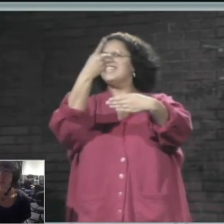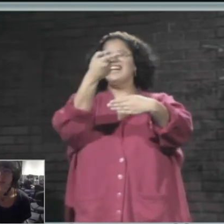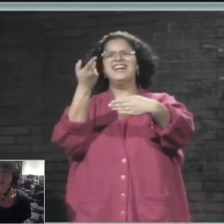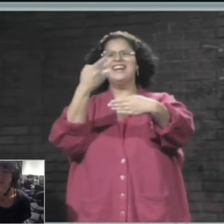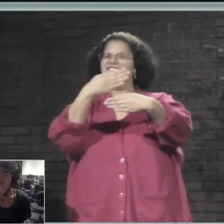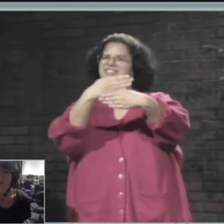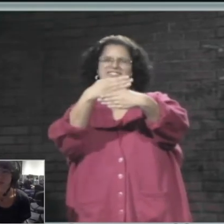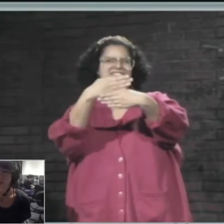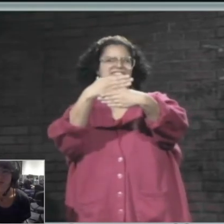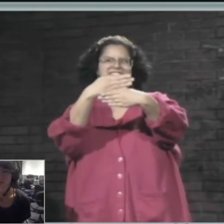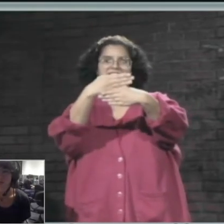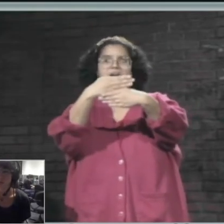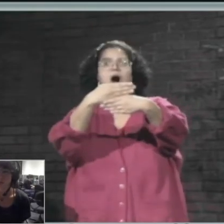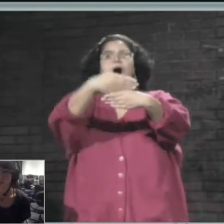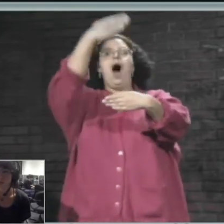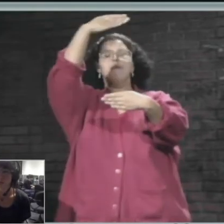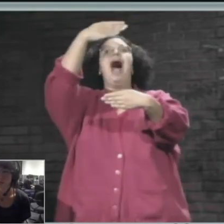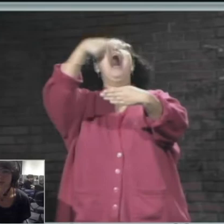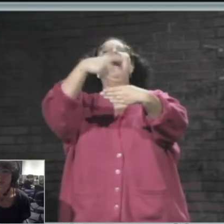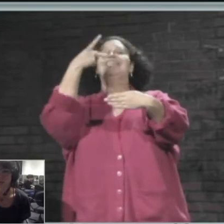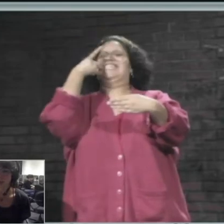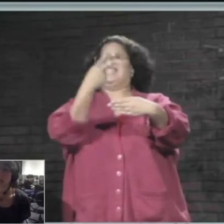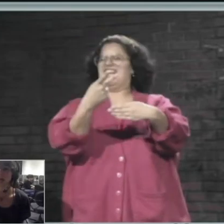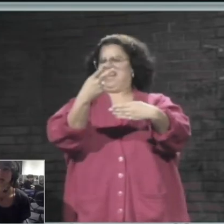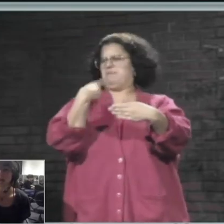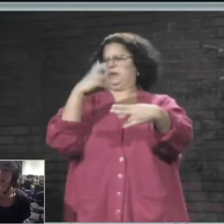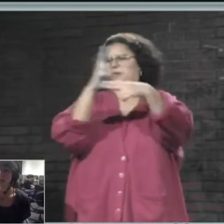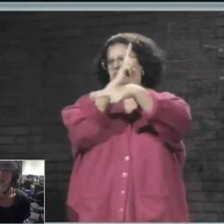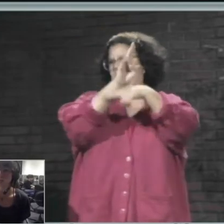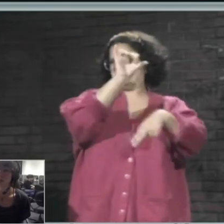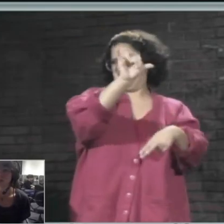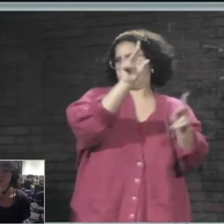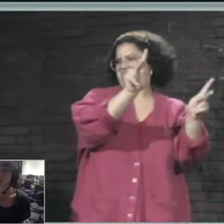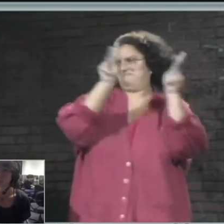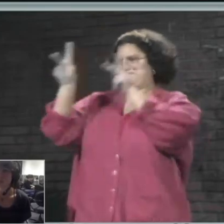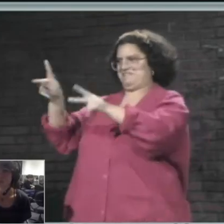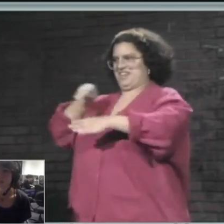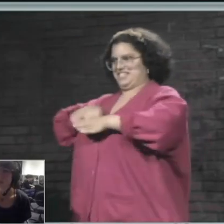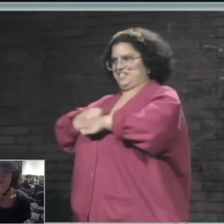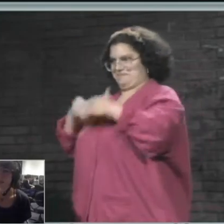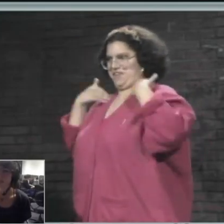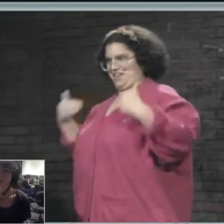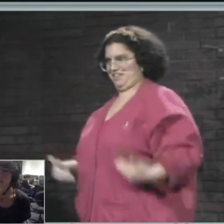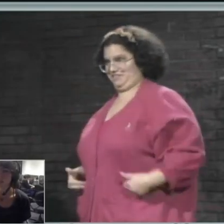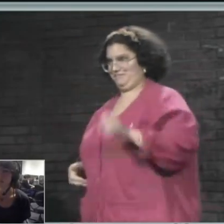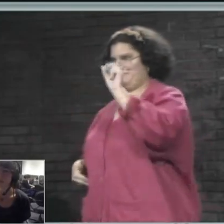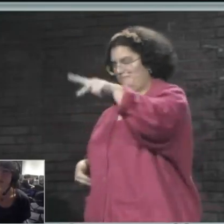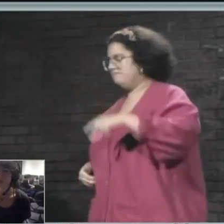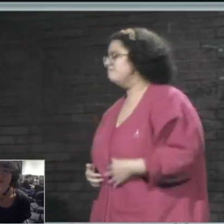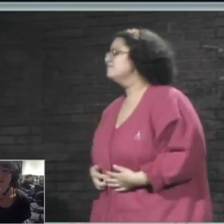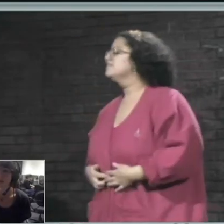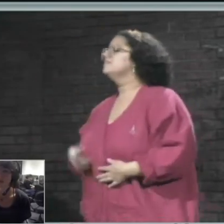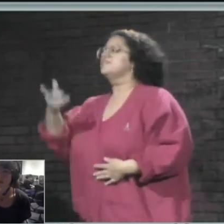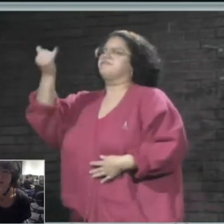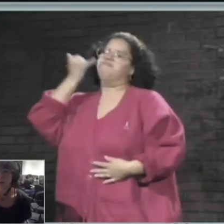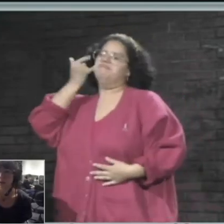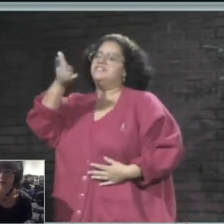has blinds on it. So when it's closed, you can't see anything, but when it's opened, you can see through it. So think about that when we talk about your body